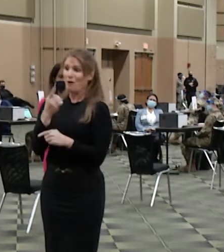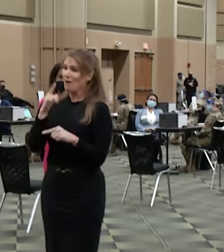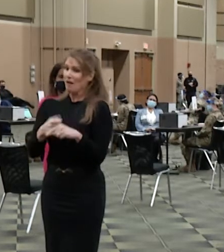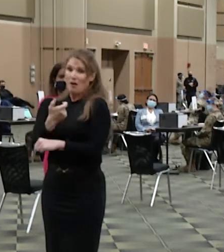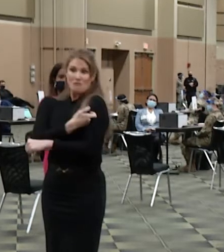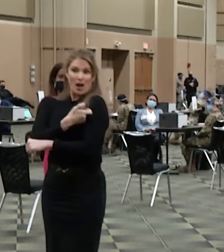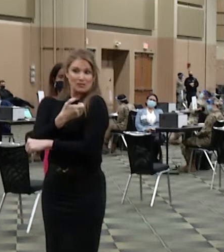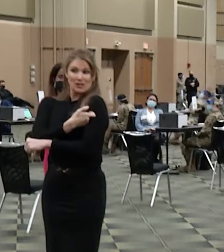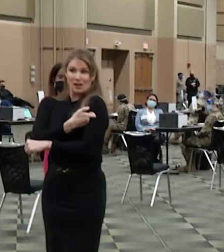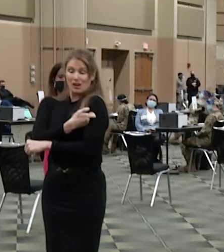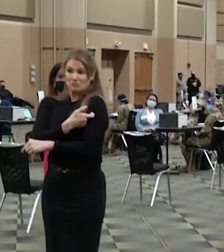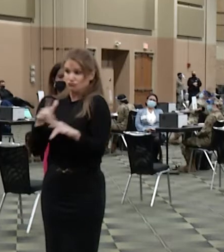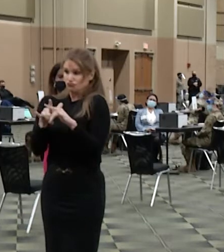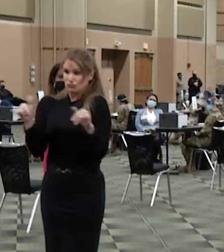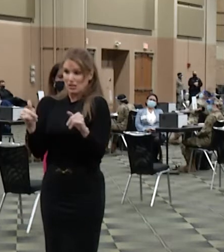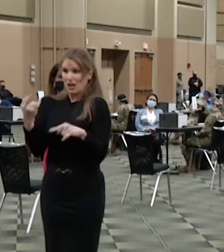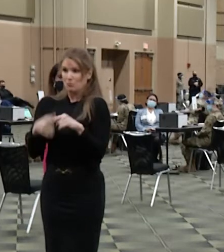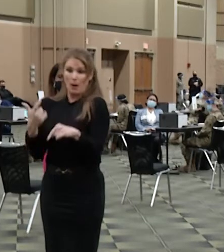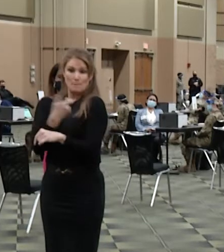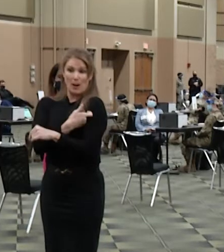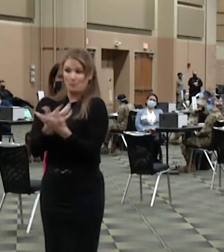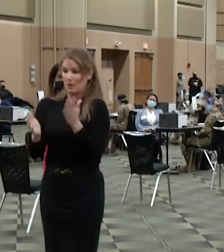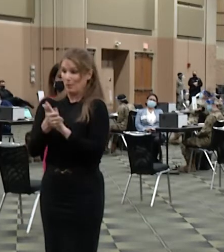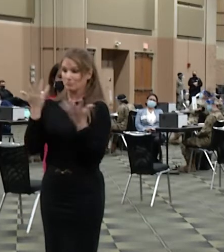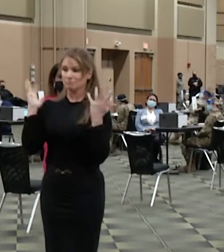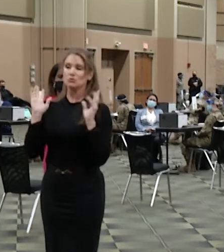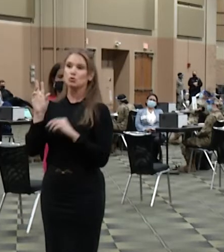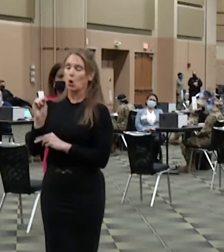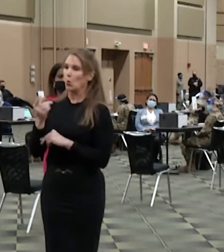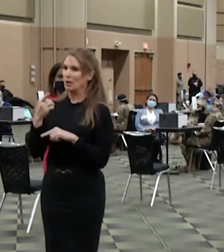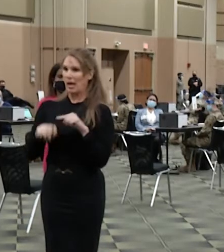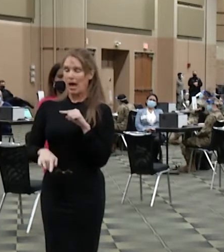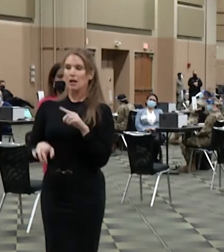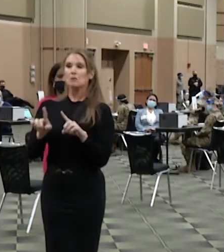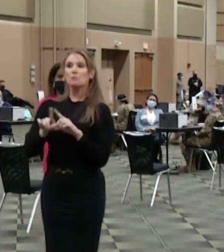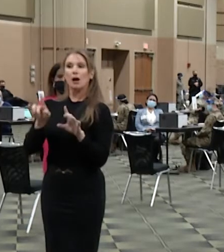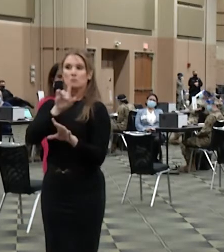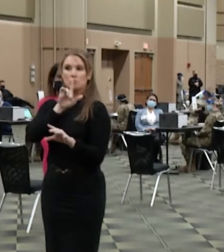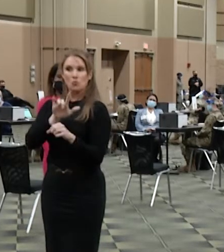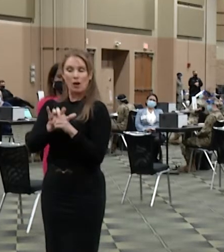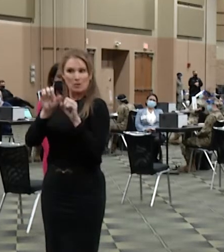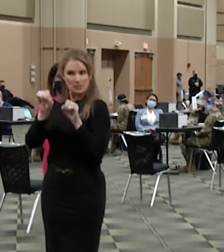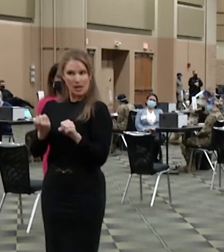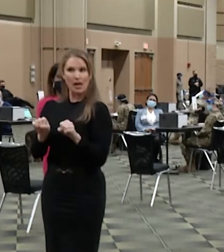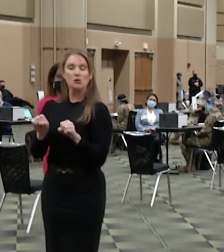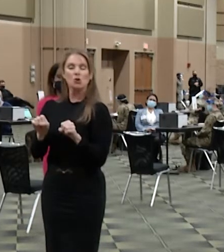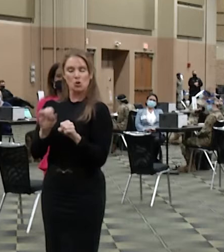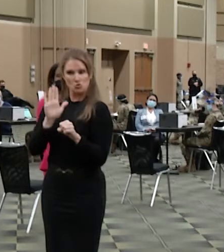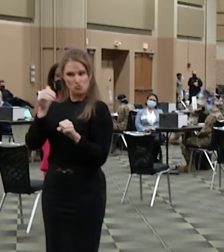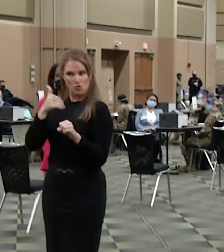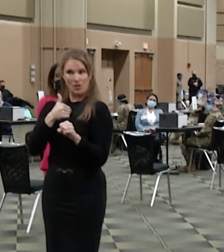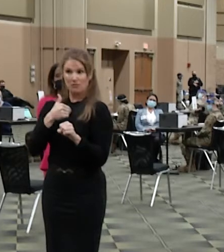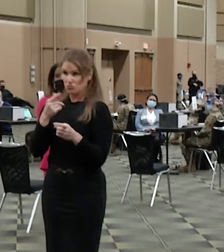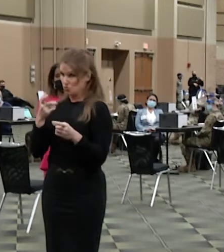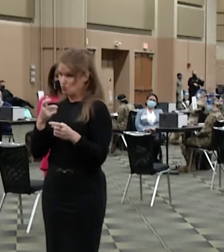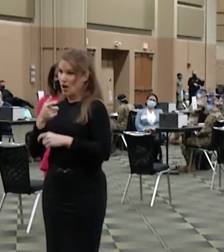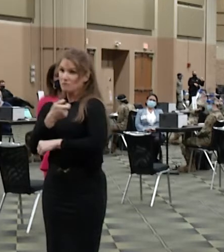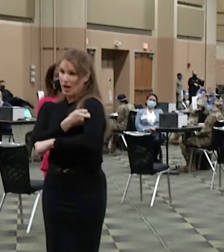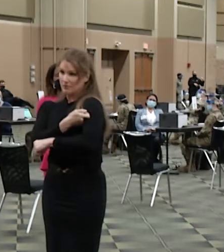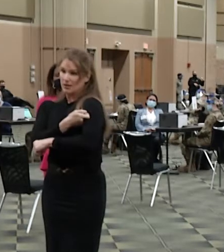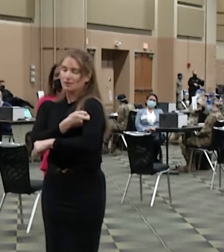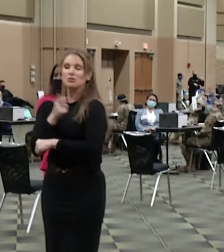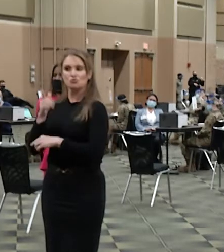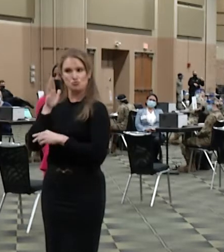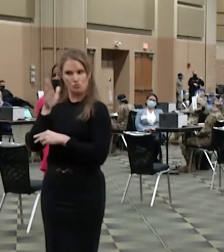get vaccinated at the same time, but one thing we can assure you that will happen. If you want to get vaccinated,